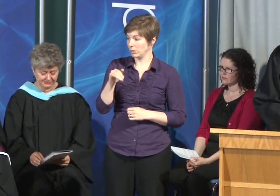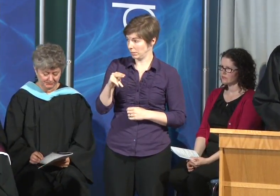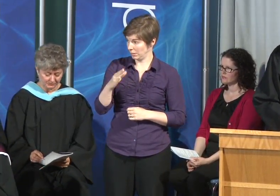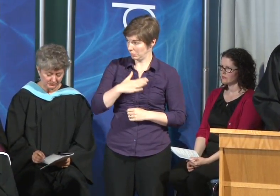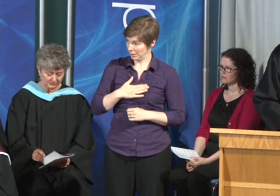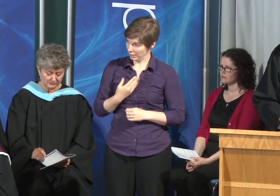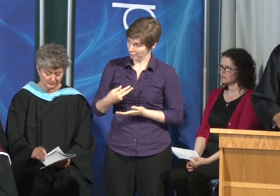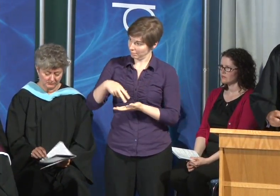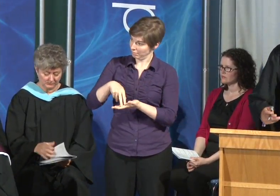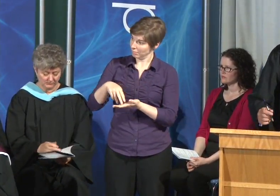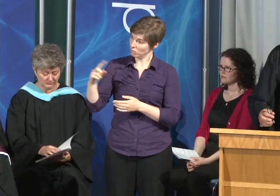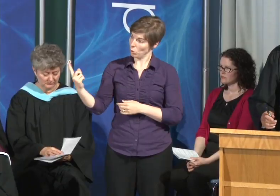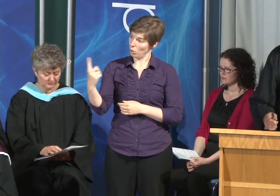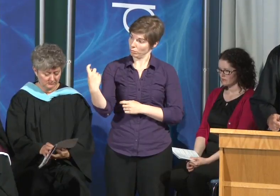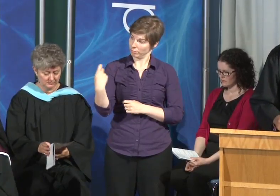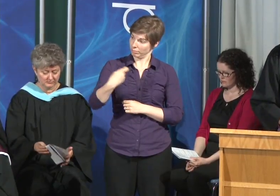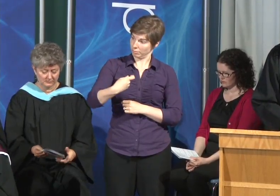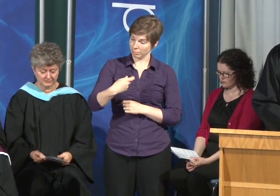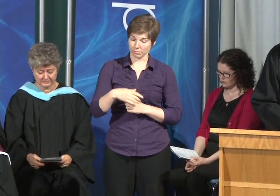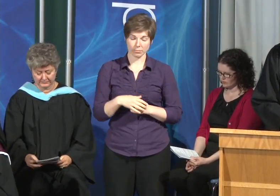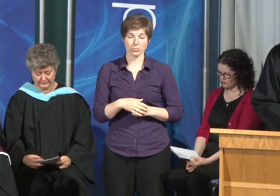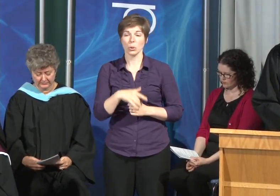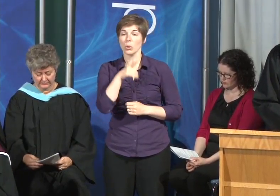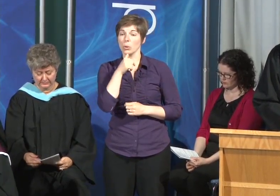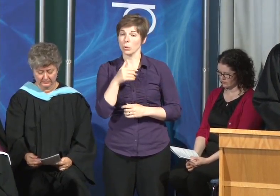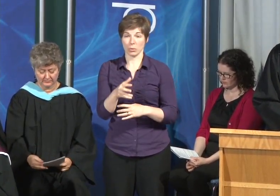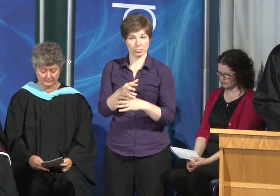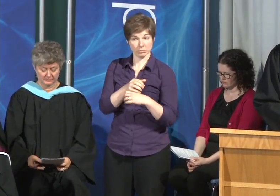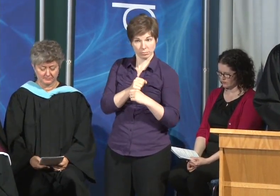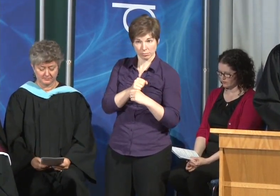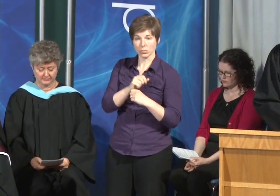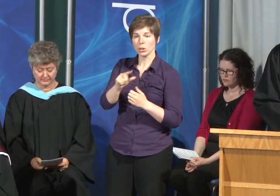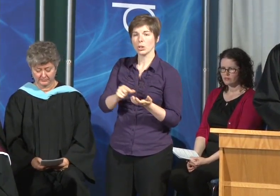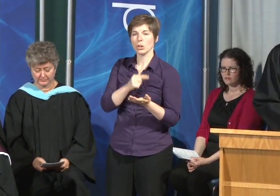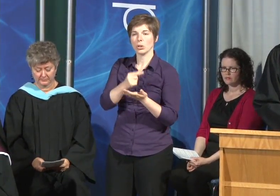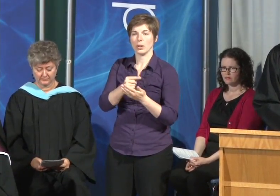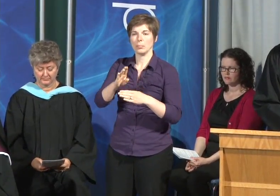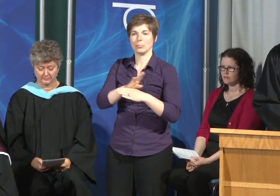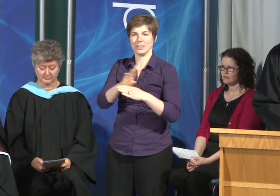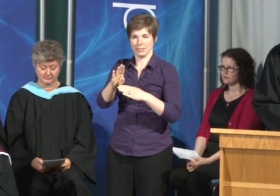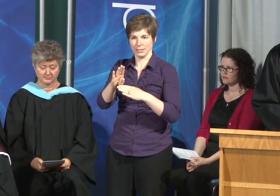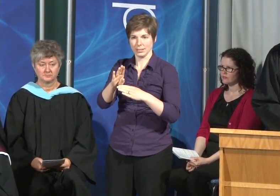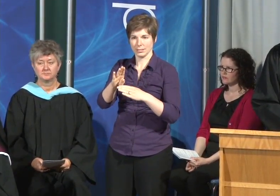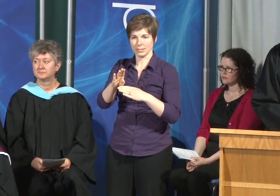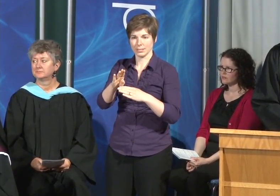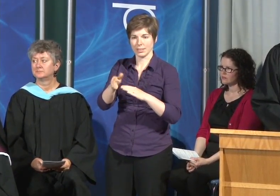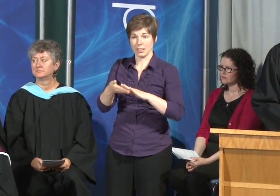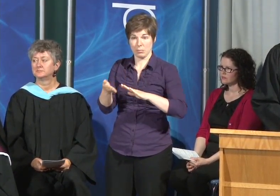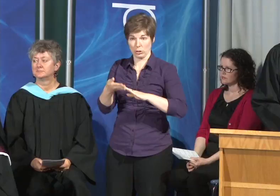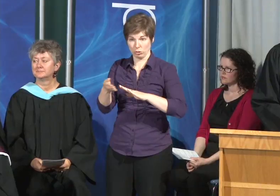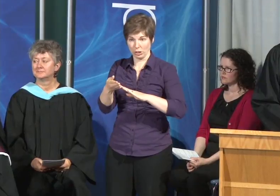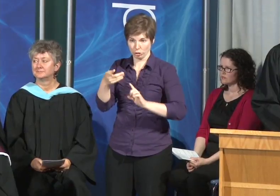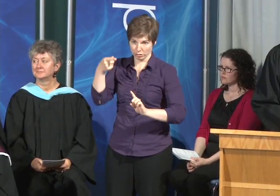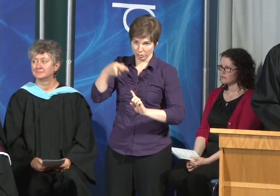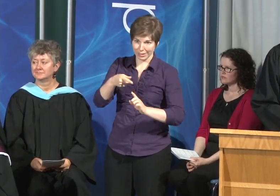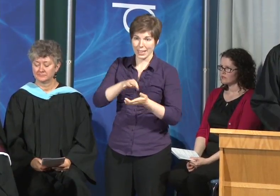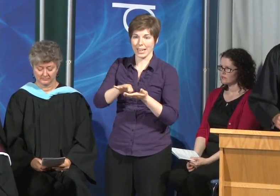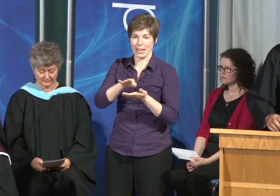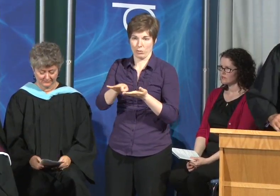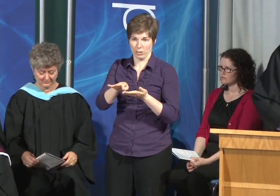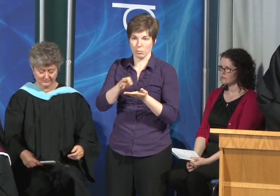award. The recipient is graduating from the Business Administration Accounting Program, and it is